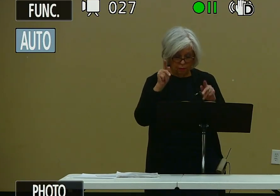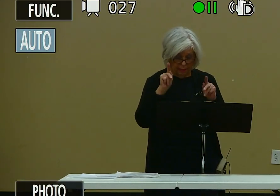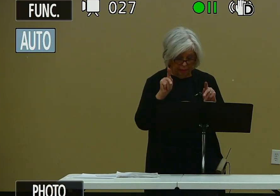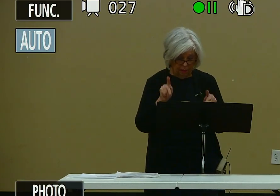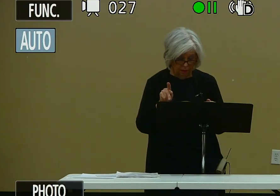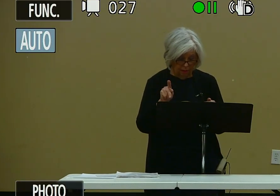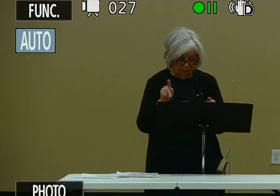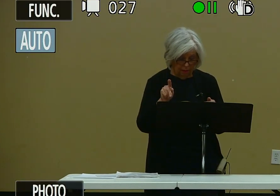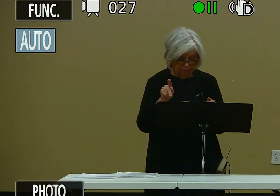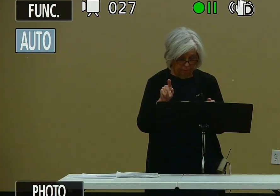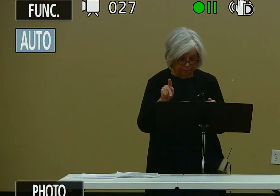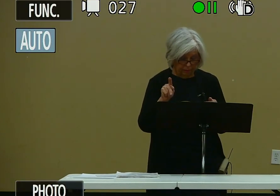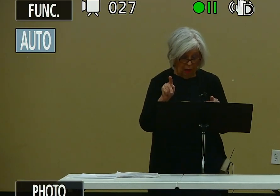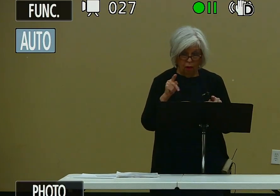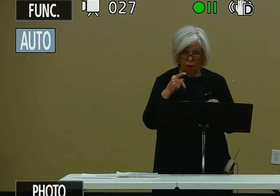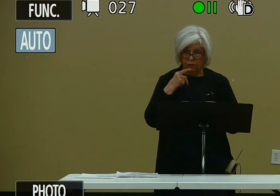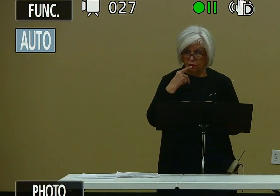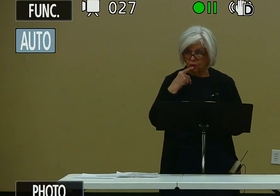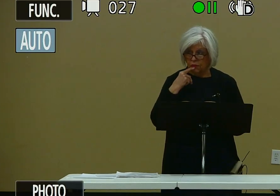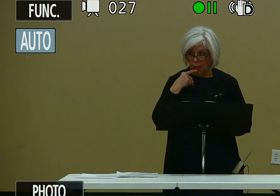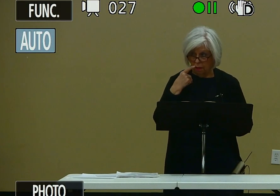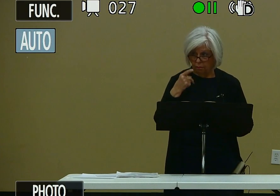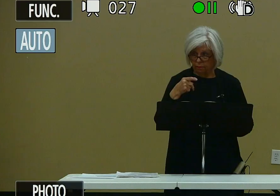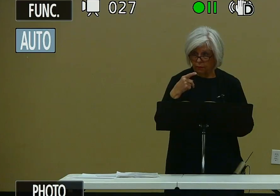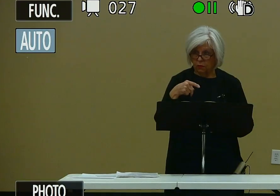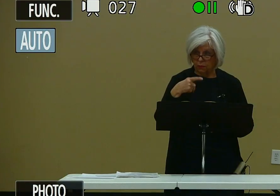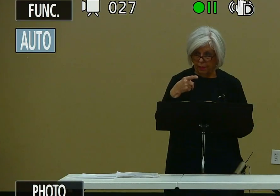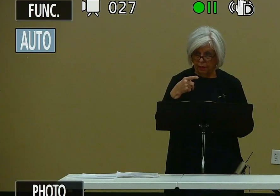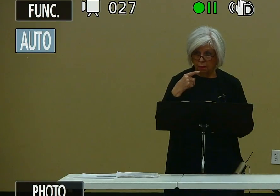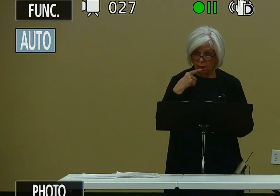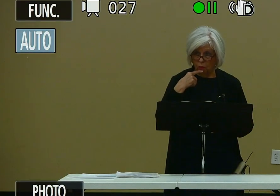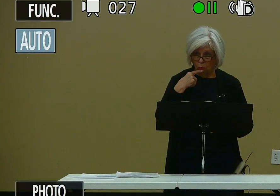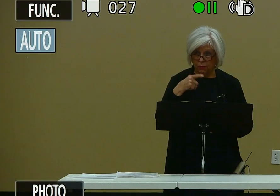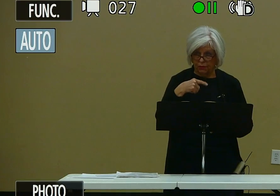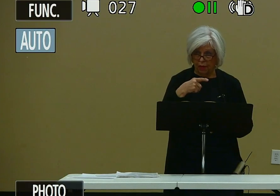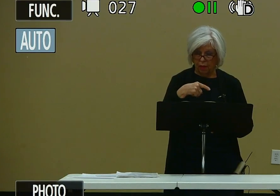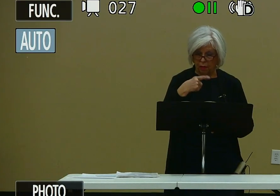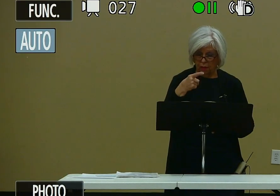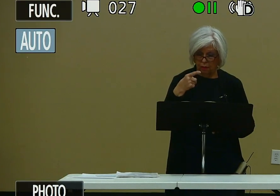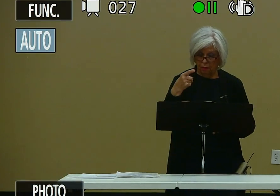hearing. Also for say. Speak or say.